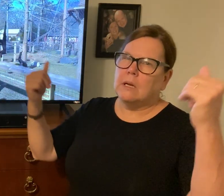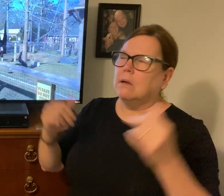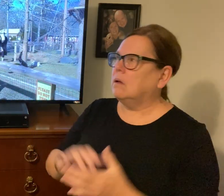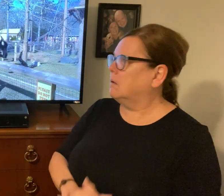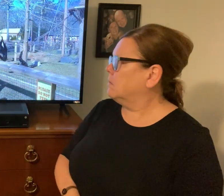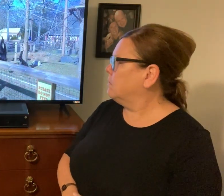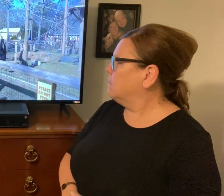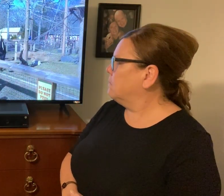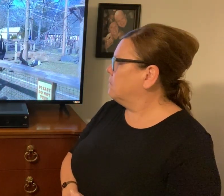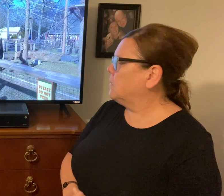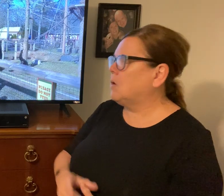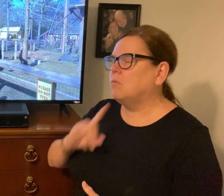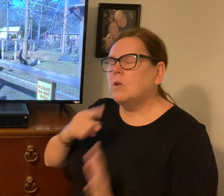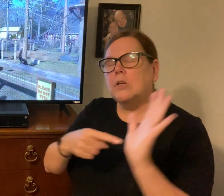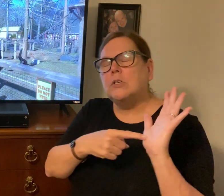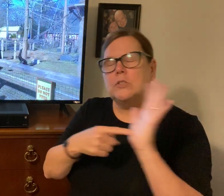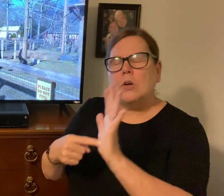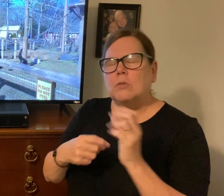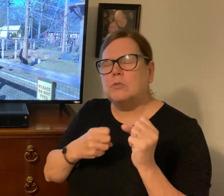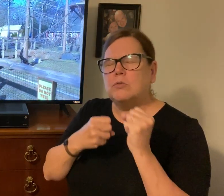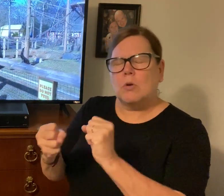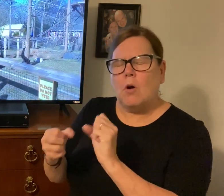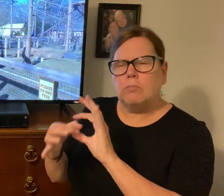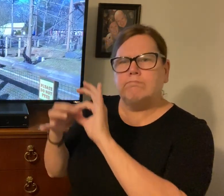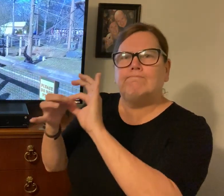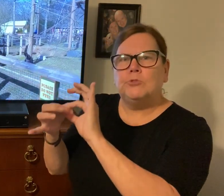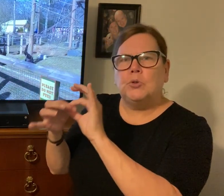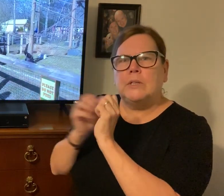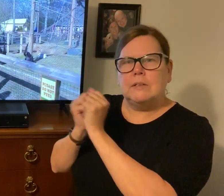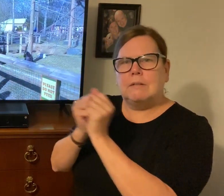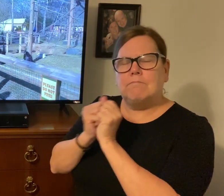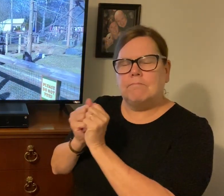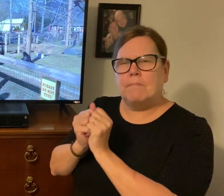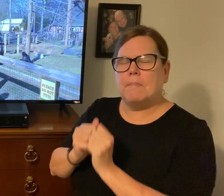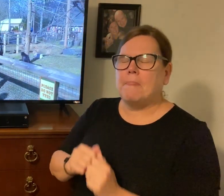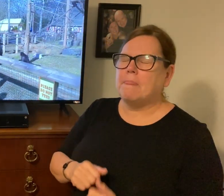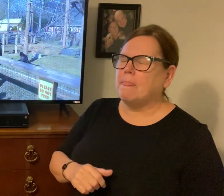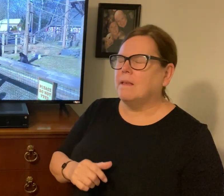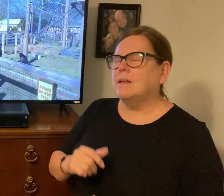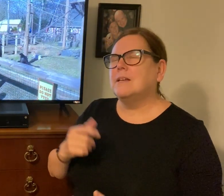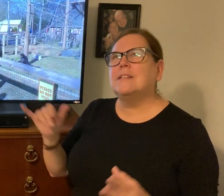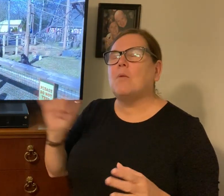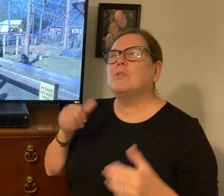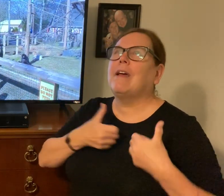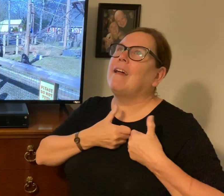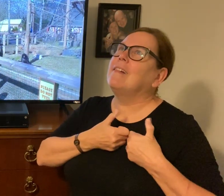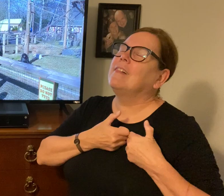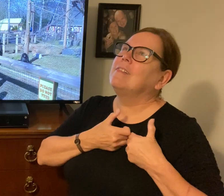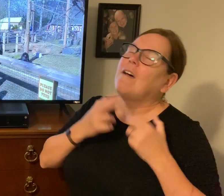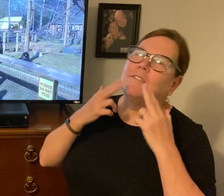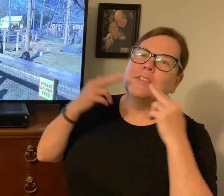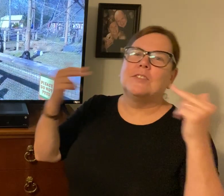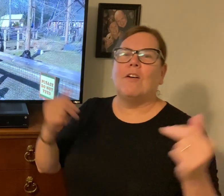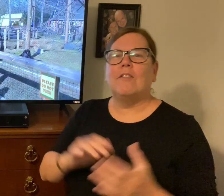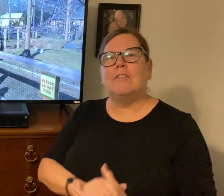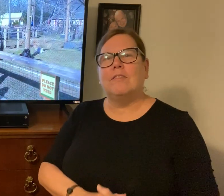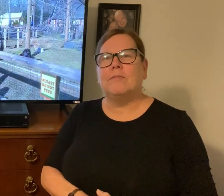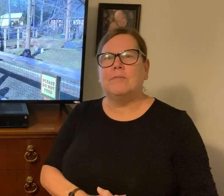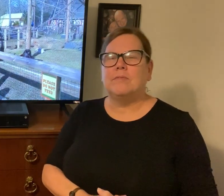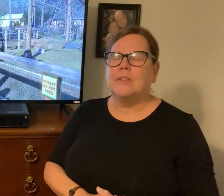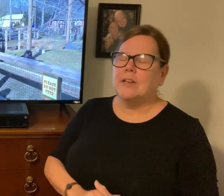this duet, and it really shows how strongly bonded they are. So they do it, it's almost like a love song. It's a really strong